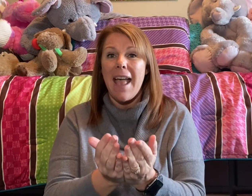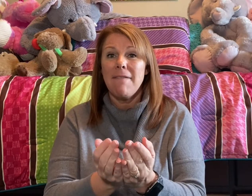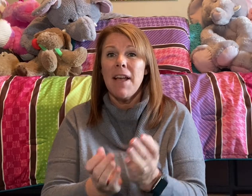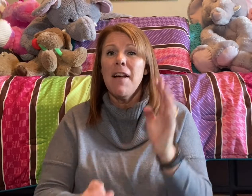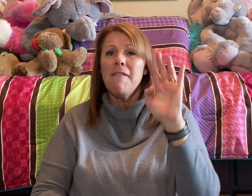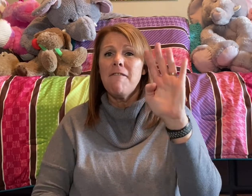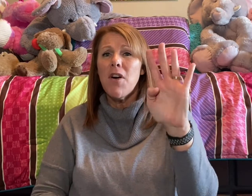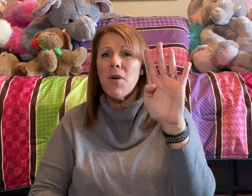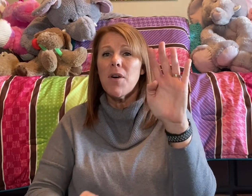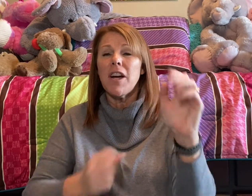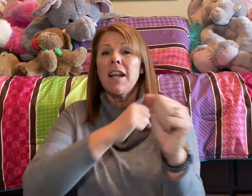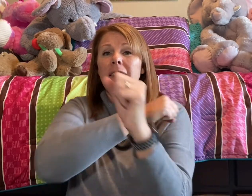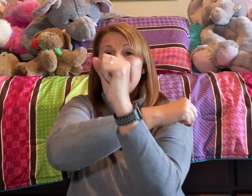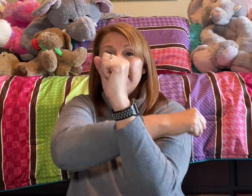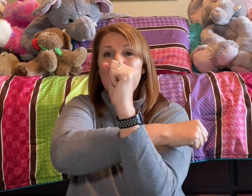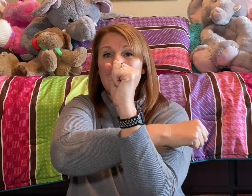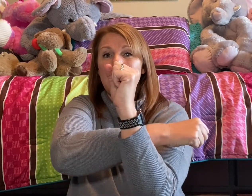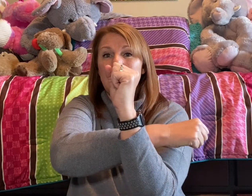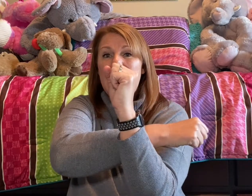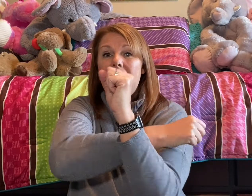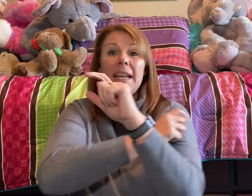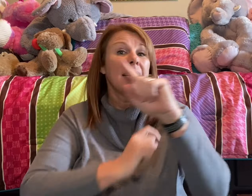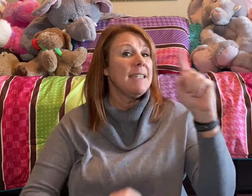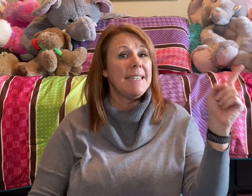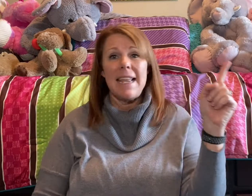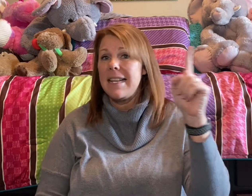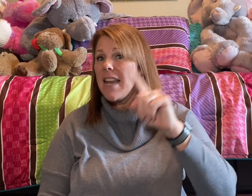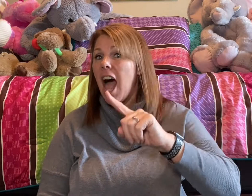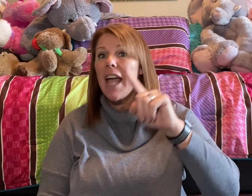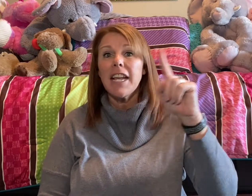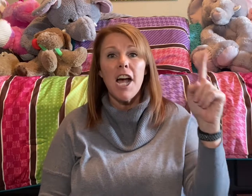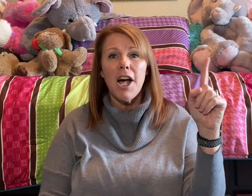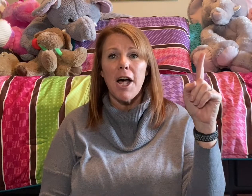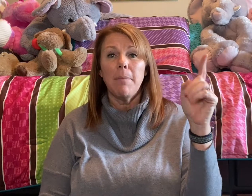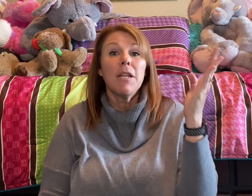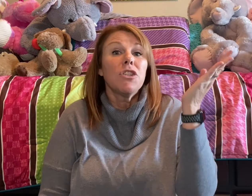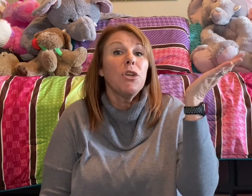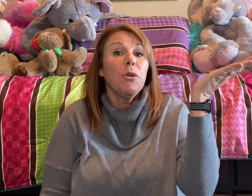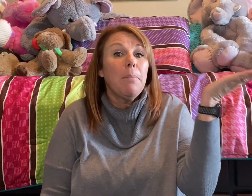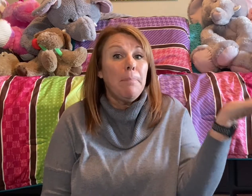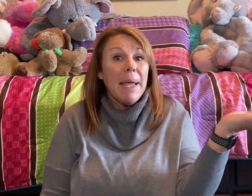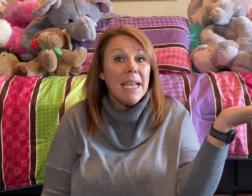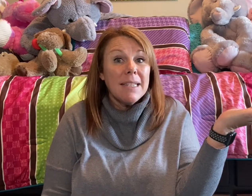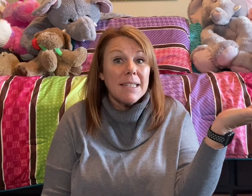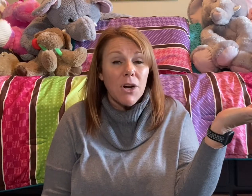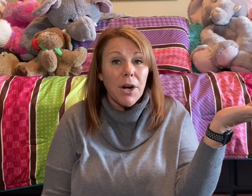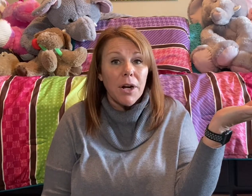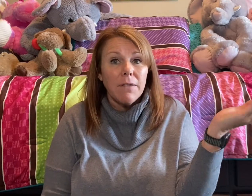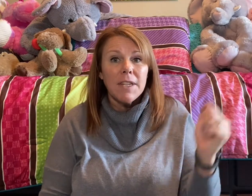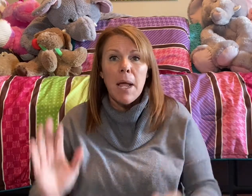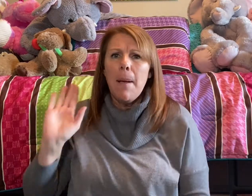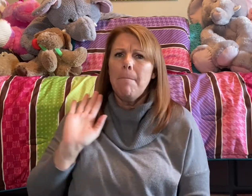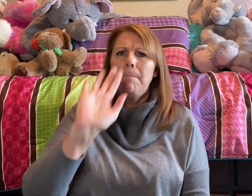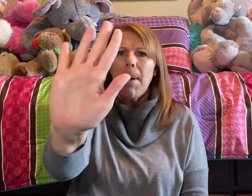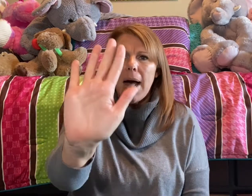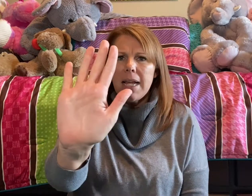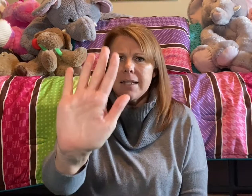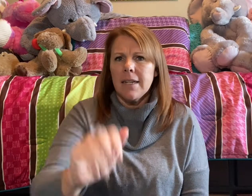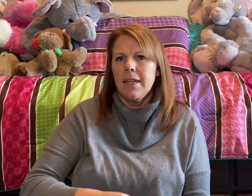10:45. For the Son of Man did not come to be served, but